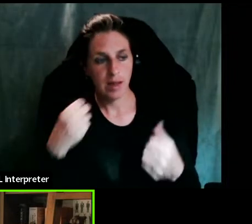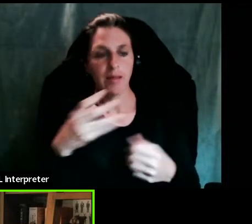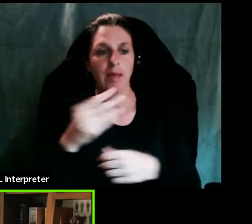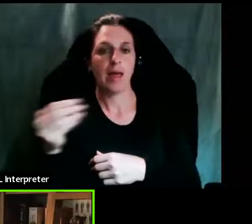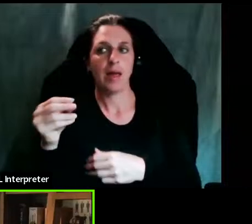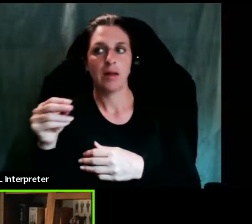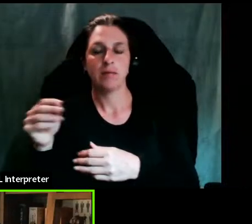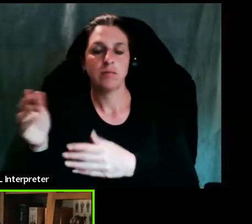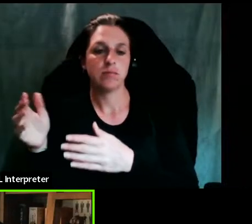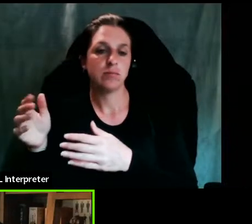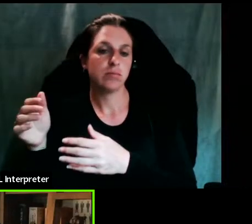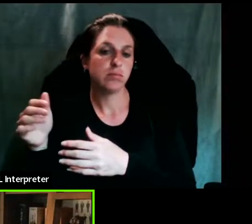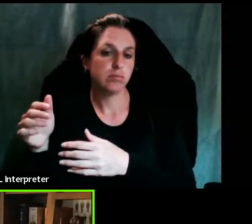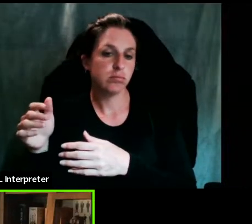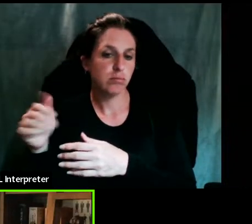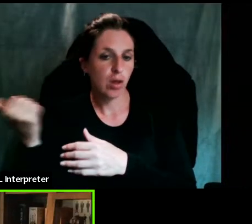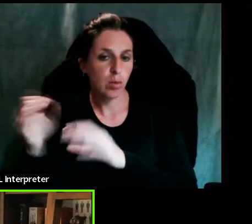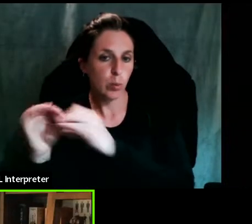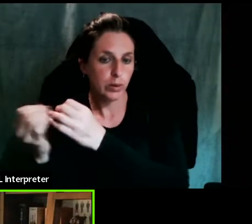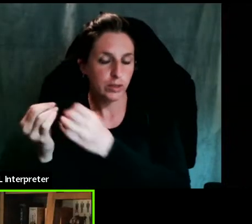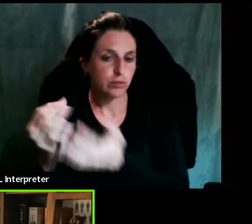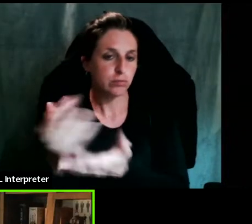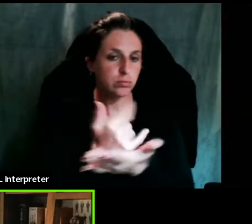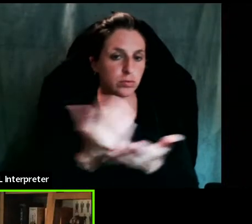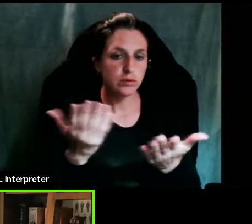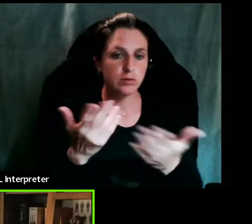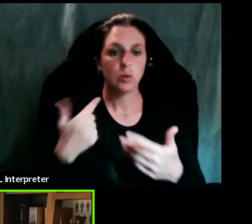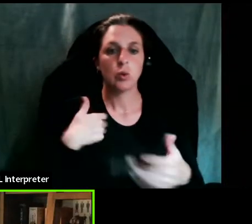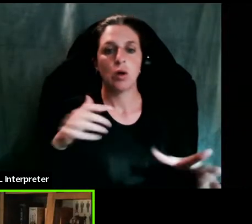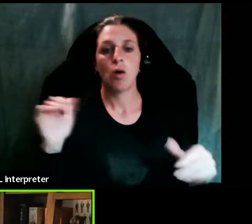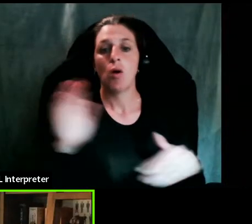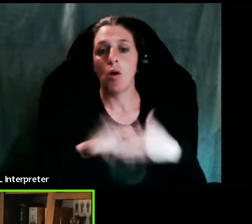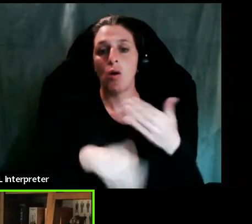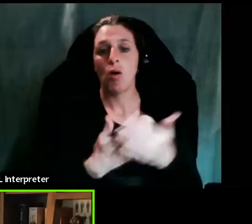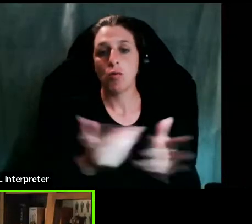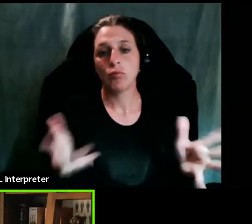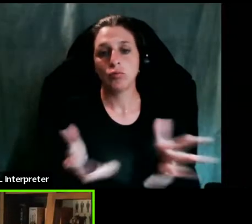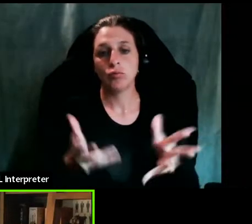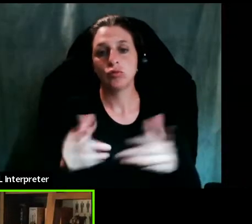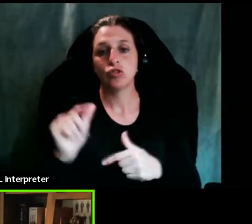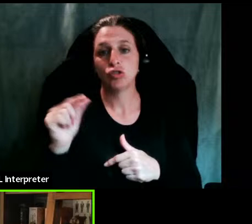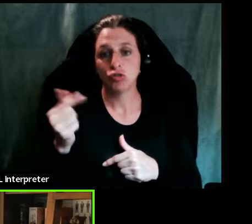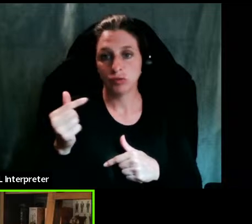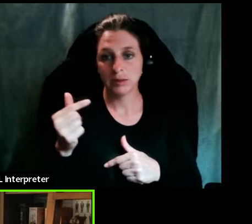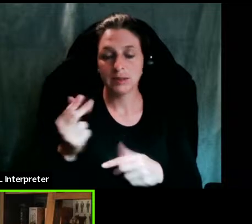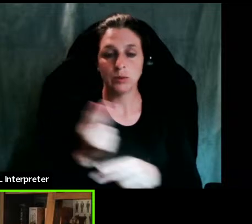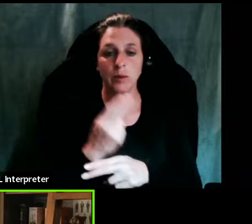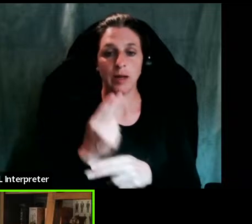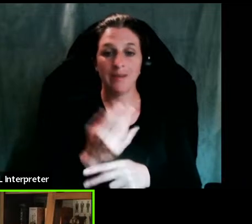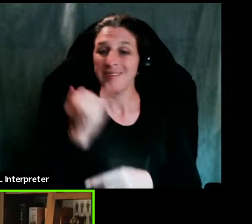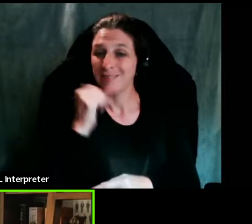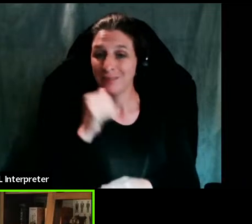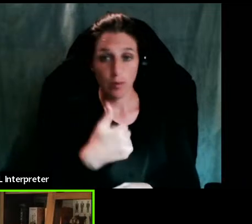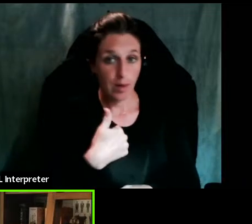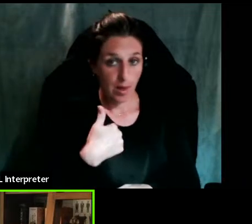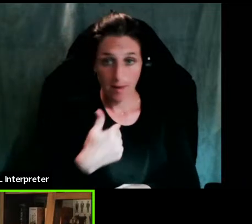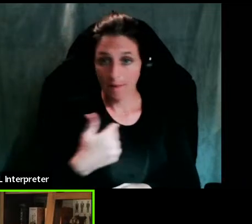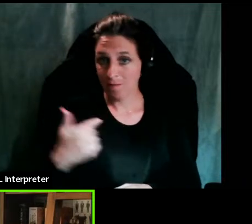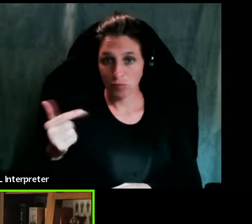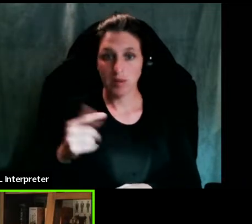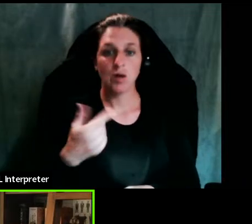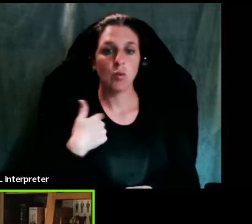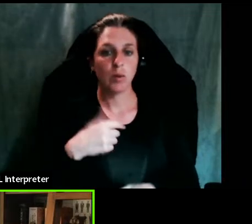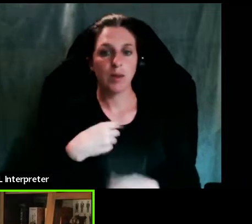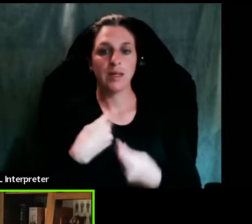to be seen in green. We were all encouraged to wear green, and if we didn't have green on, we gave everybody these lovely bright